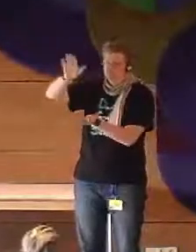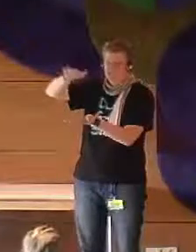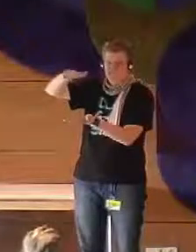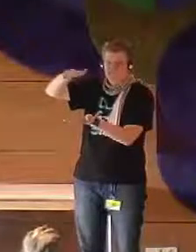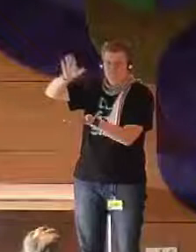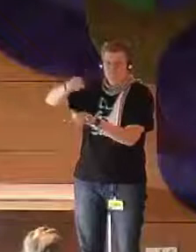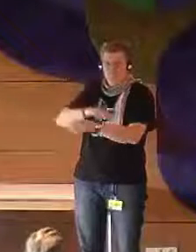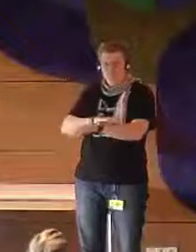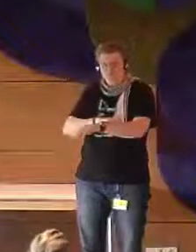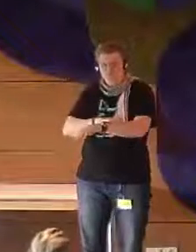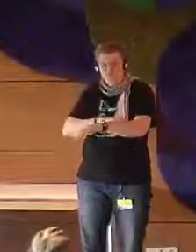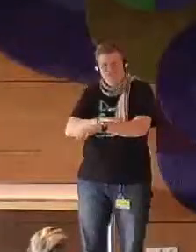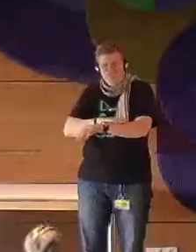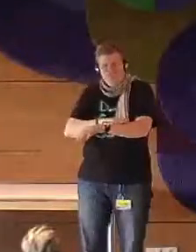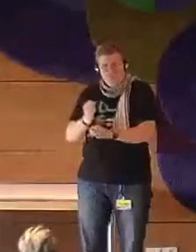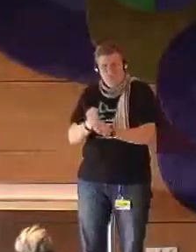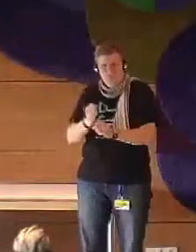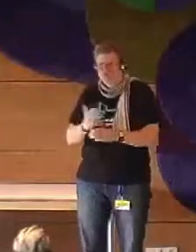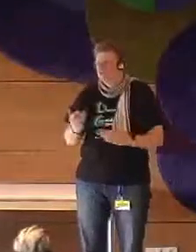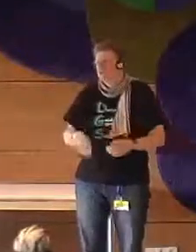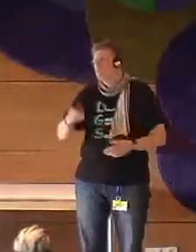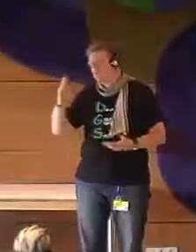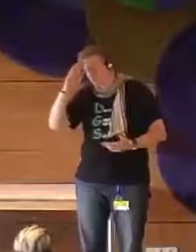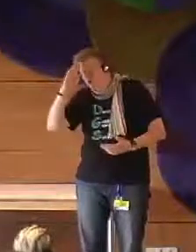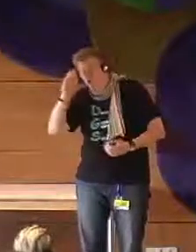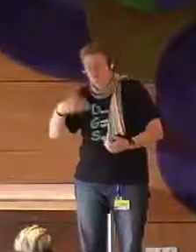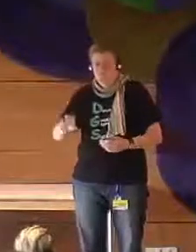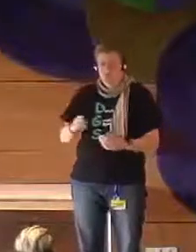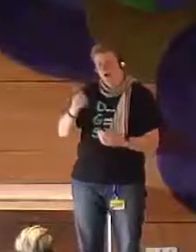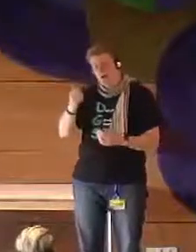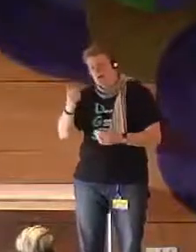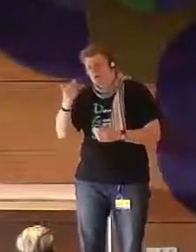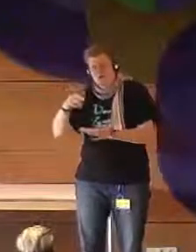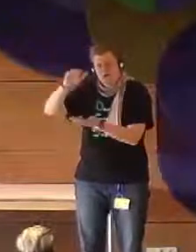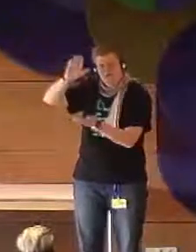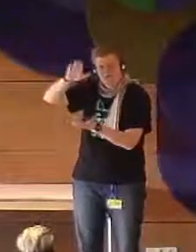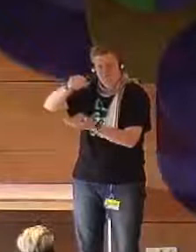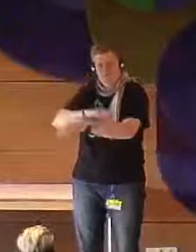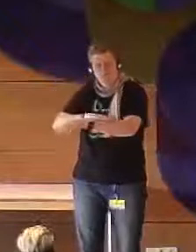pump, and then you go up to 2 pumps and whatever. Sorry. So.